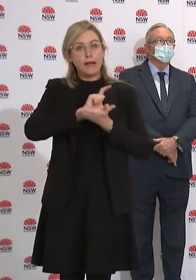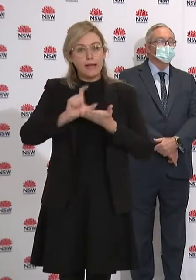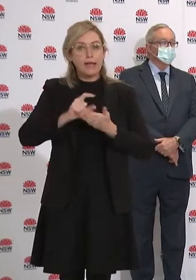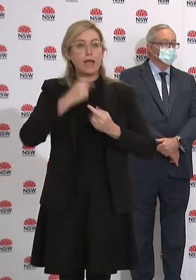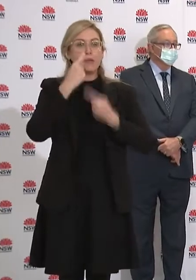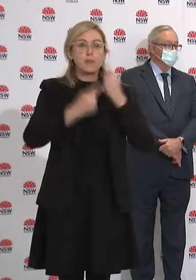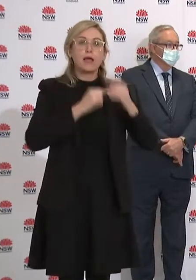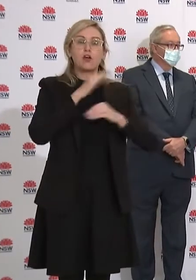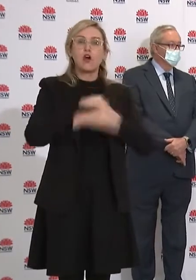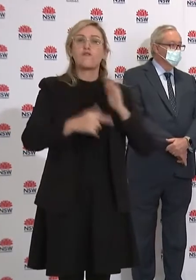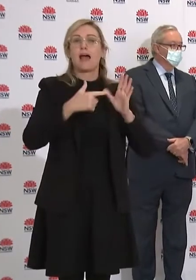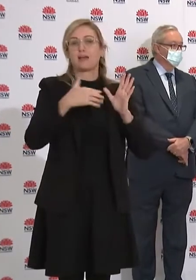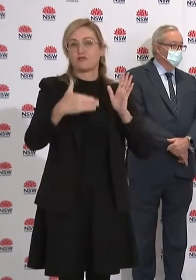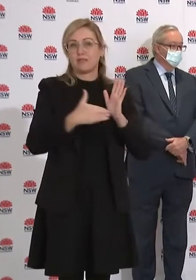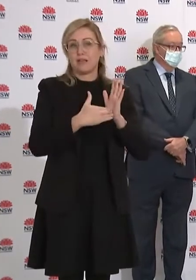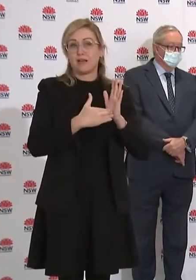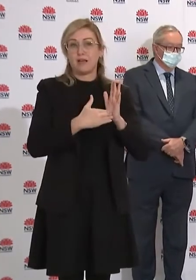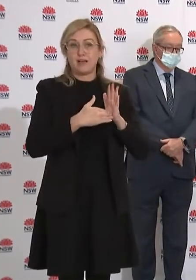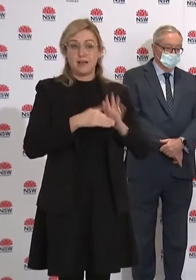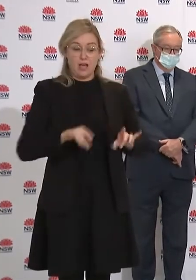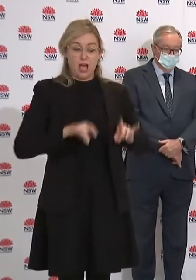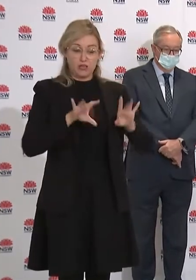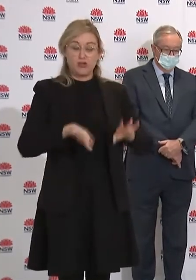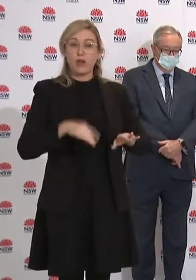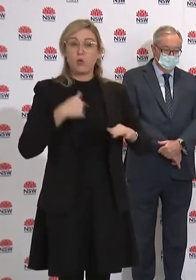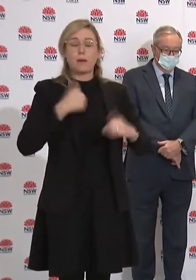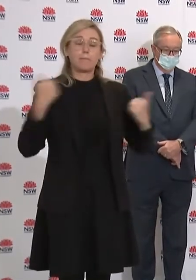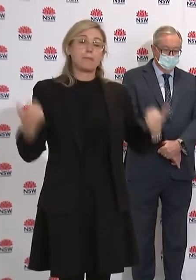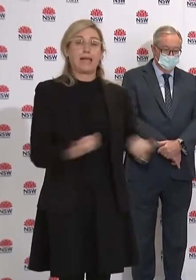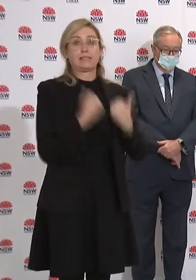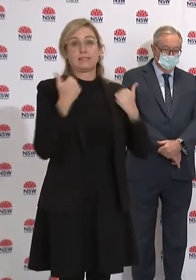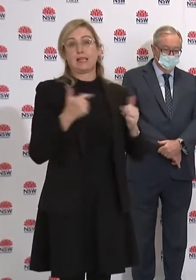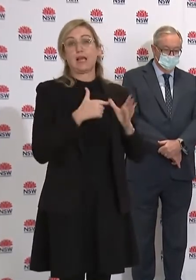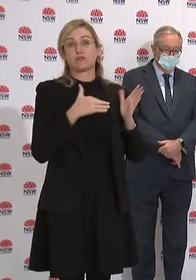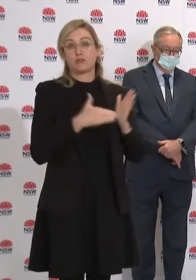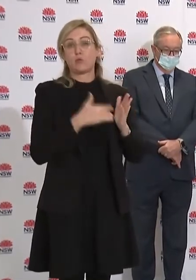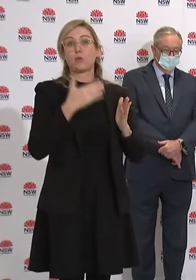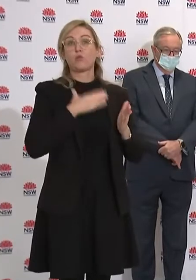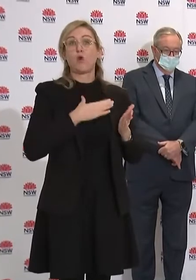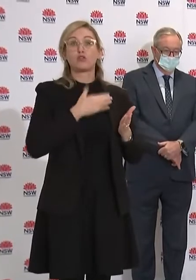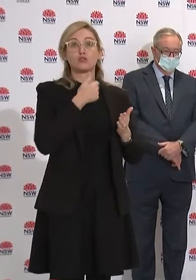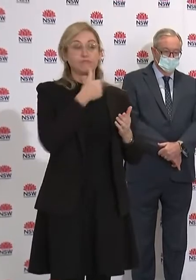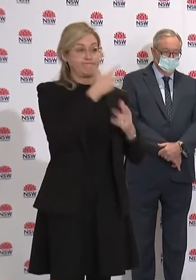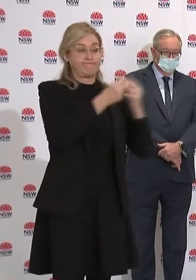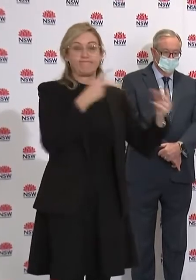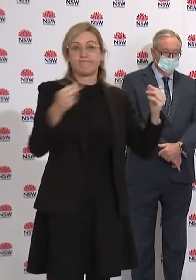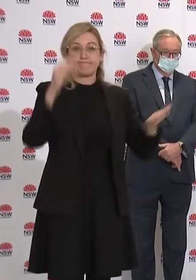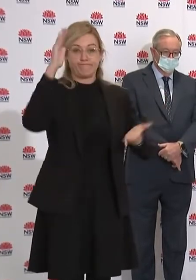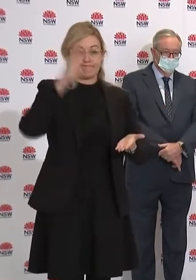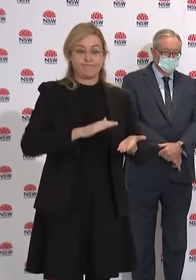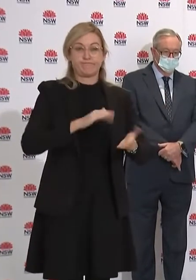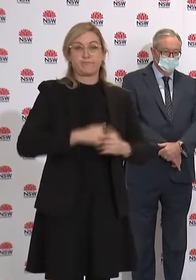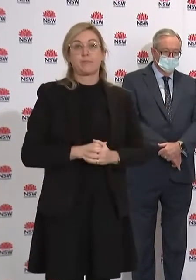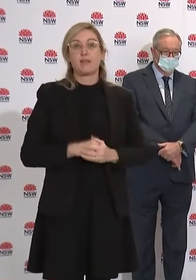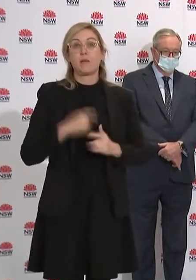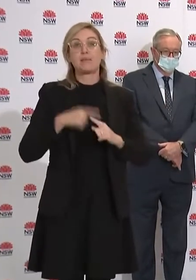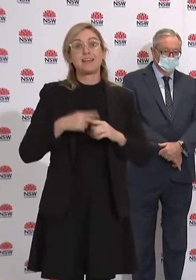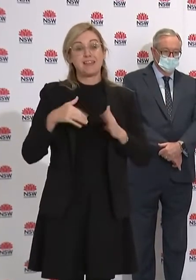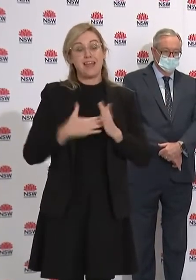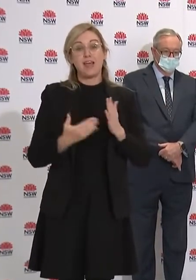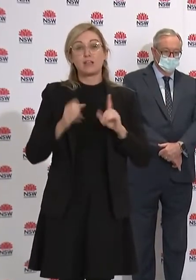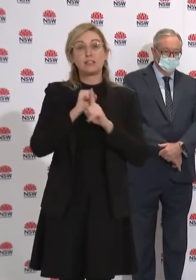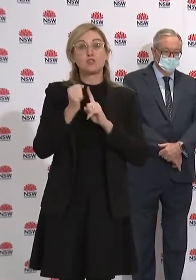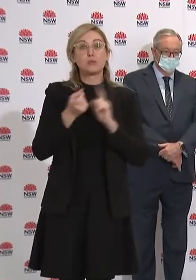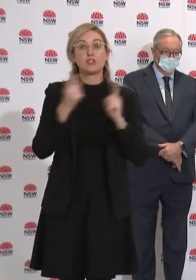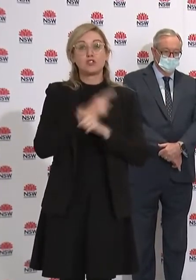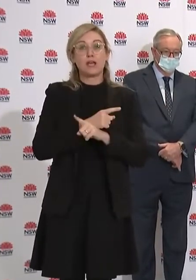the supplies of AstraZeneca that we have, and clearly the goalposts have changed now. We are in the middle of a serious outbreak. And the risk